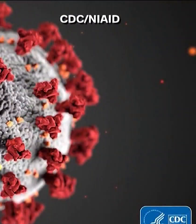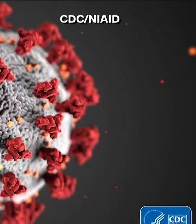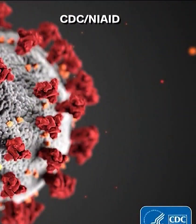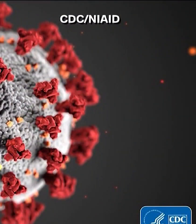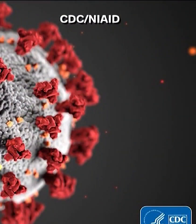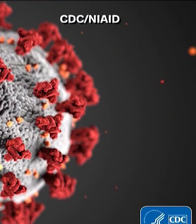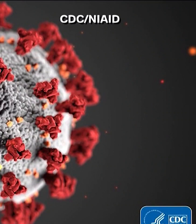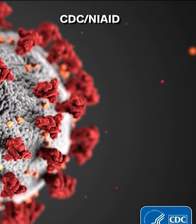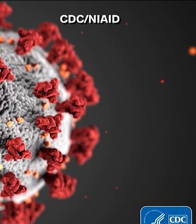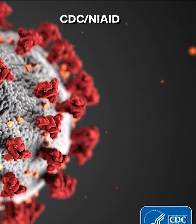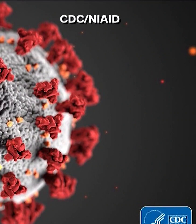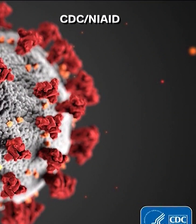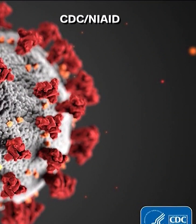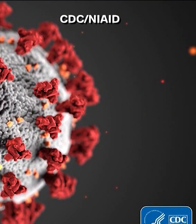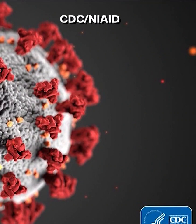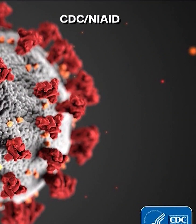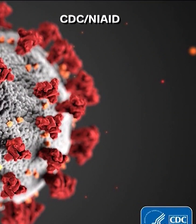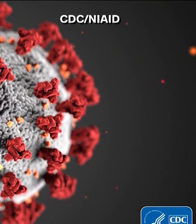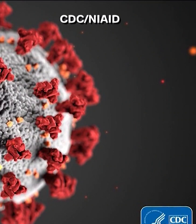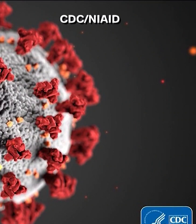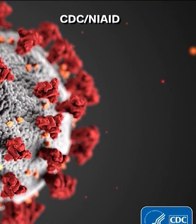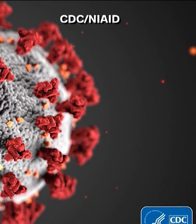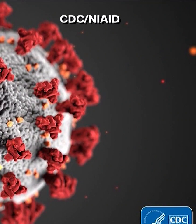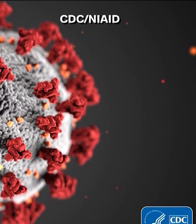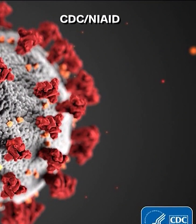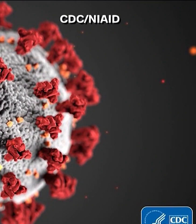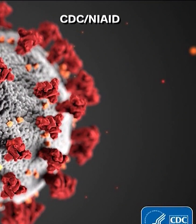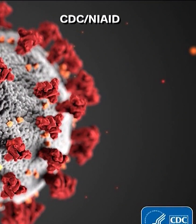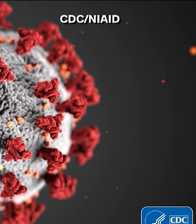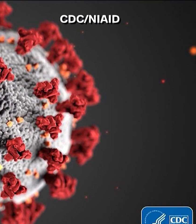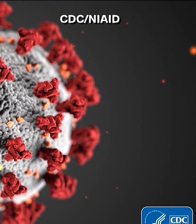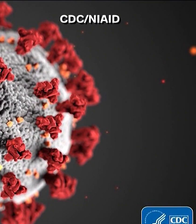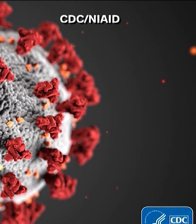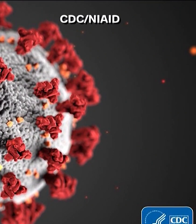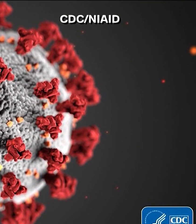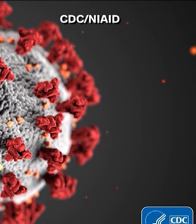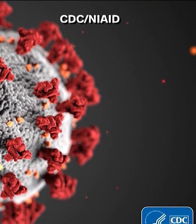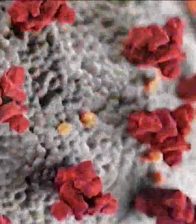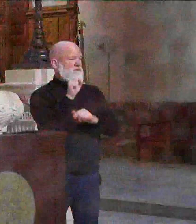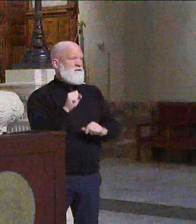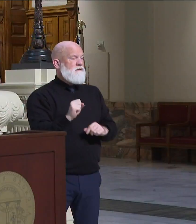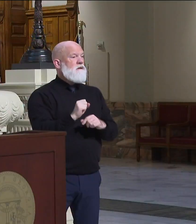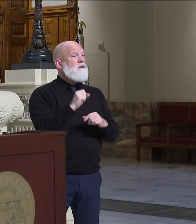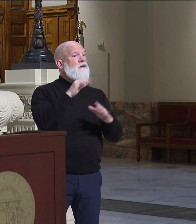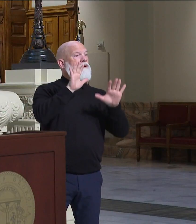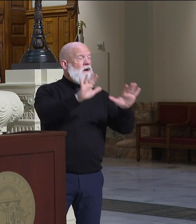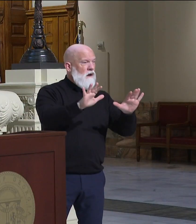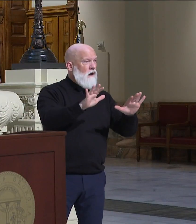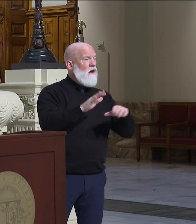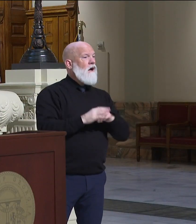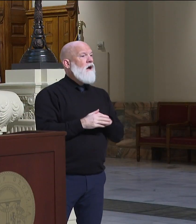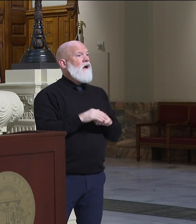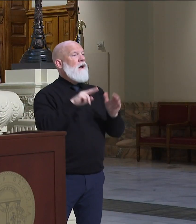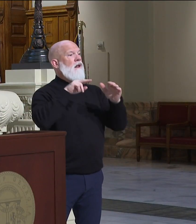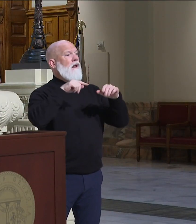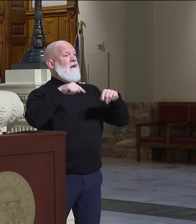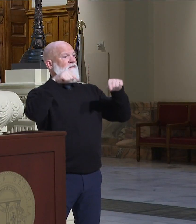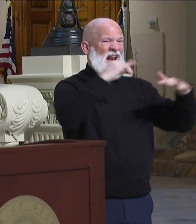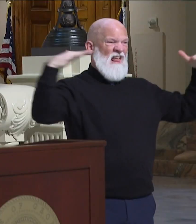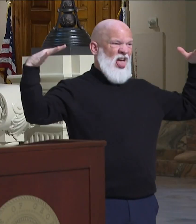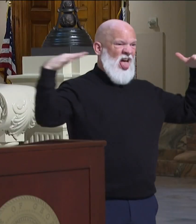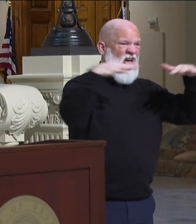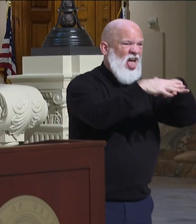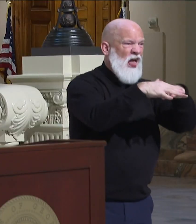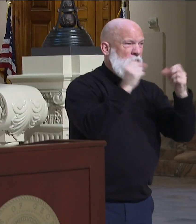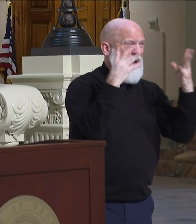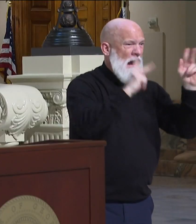and at the very time the new more contagious variant of the virus is multiplying year. This variant this virus does spread easily.